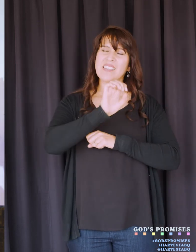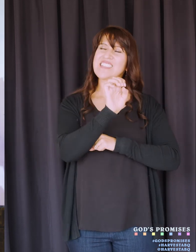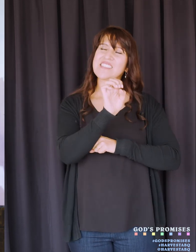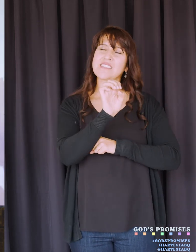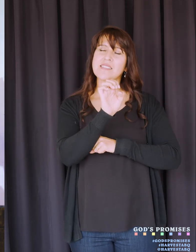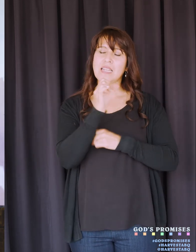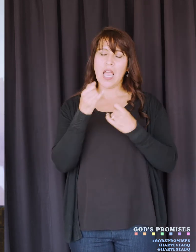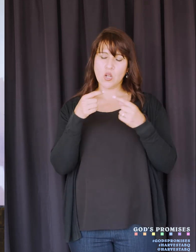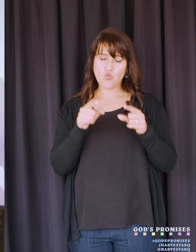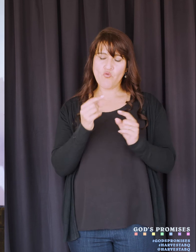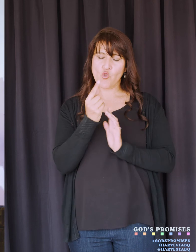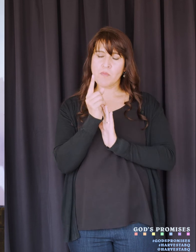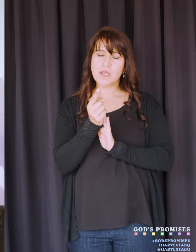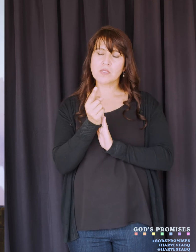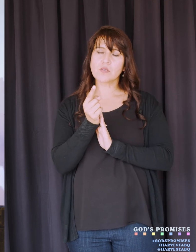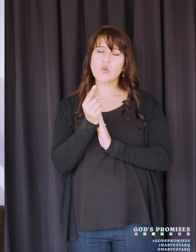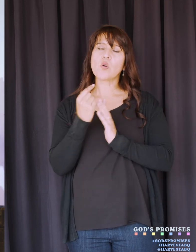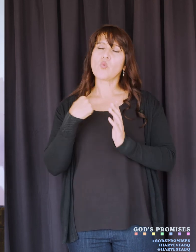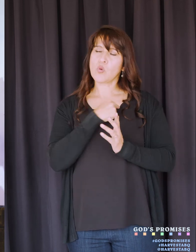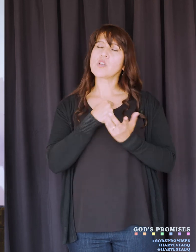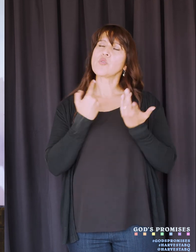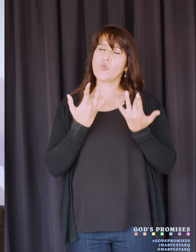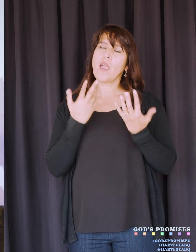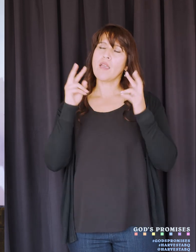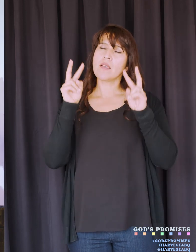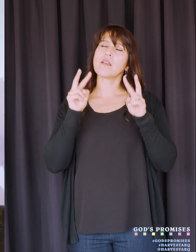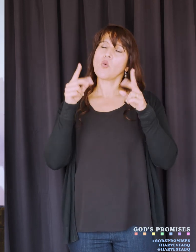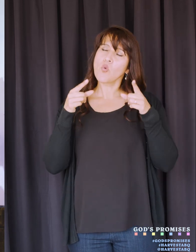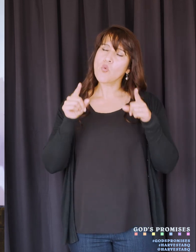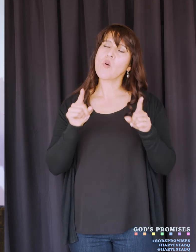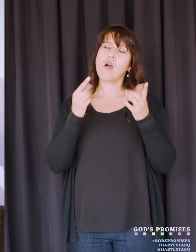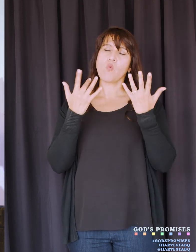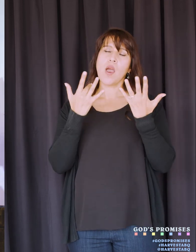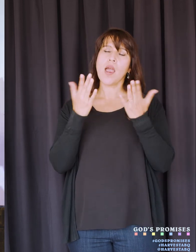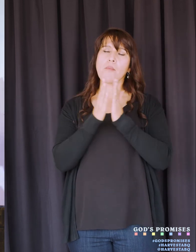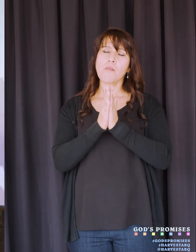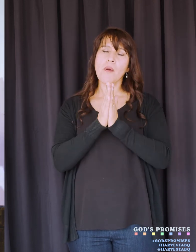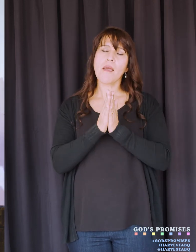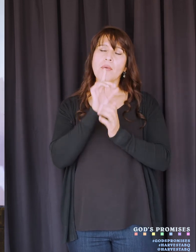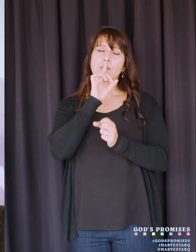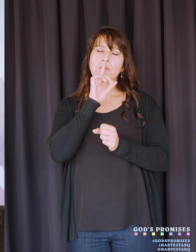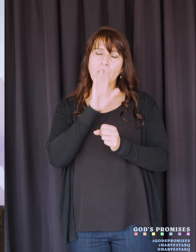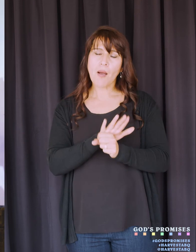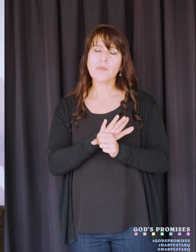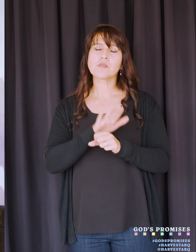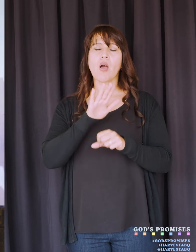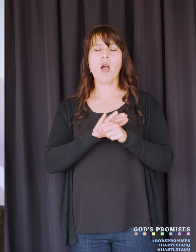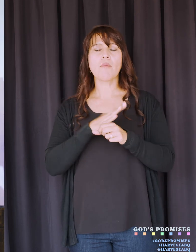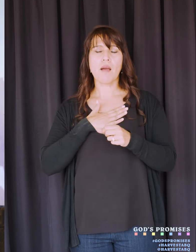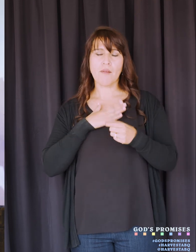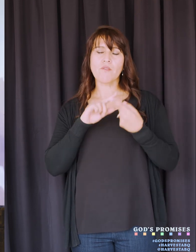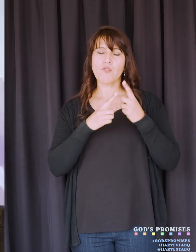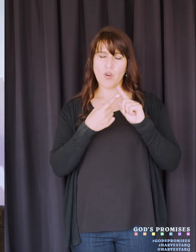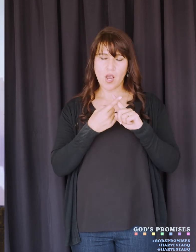we're just going to wait. And as we do, I just pray this promise over my friends that we